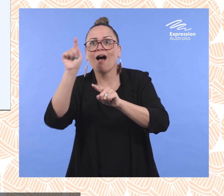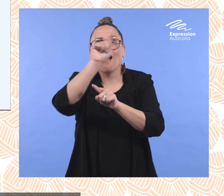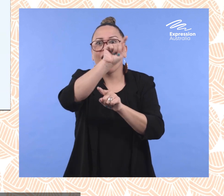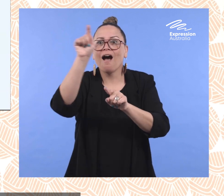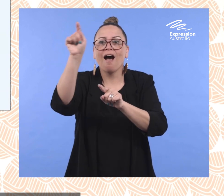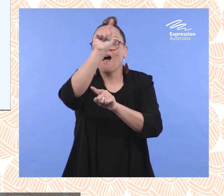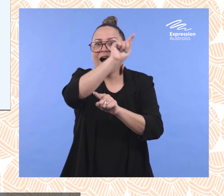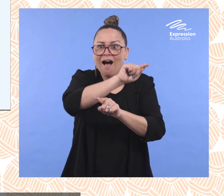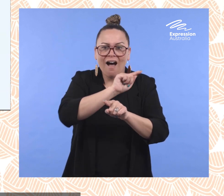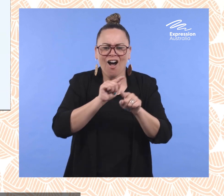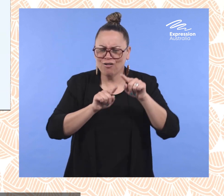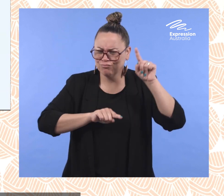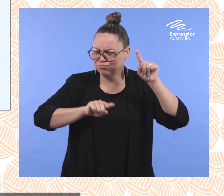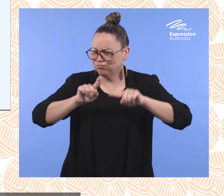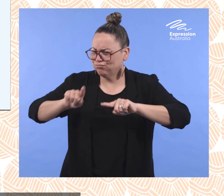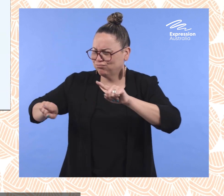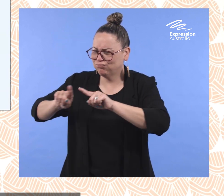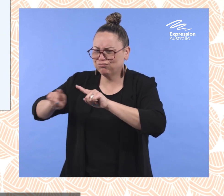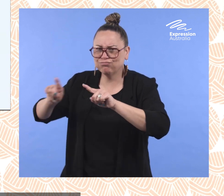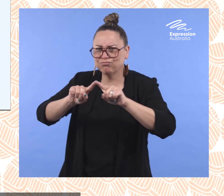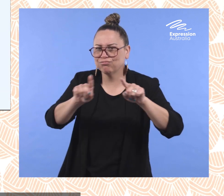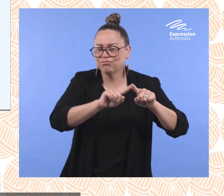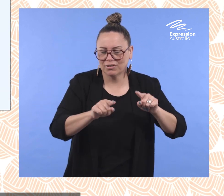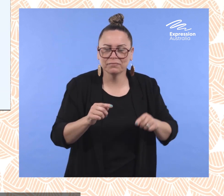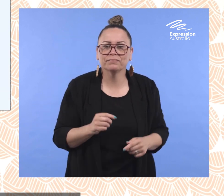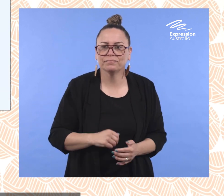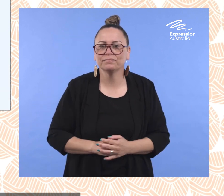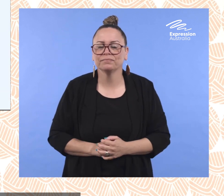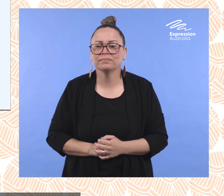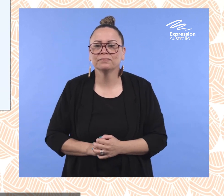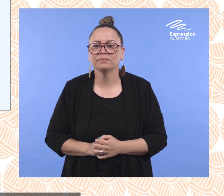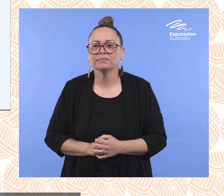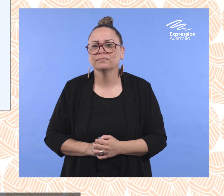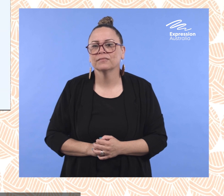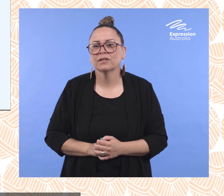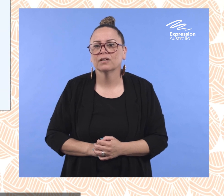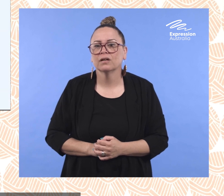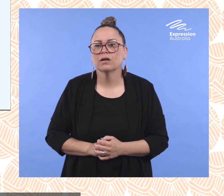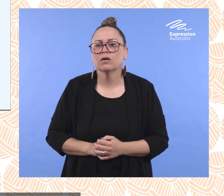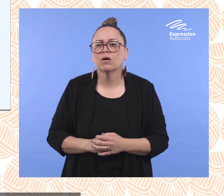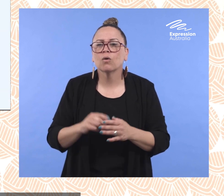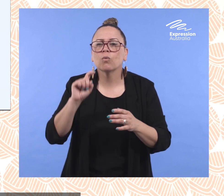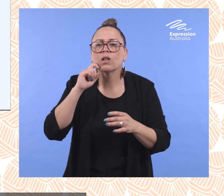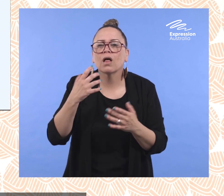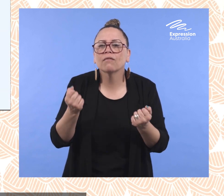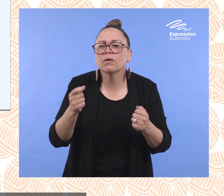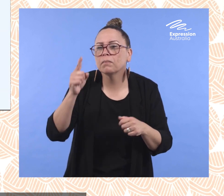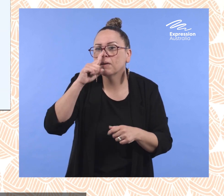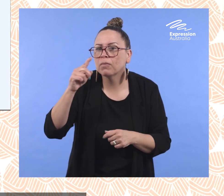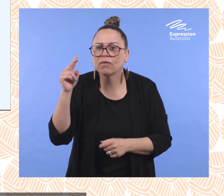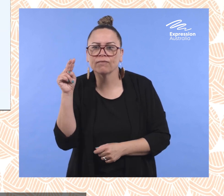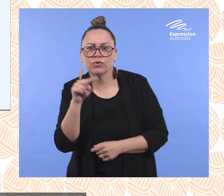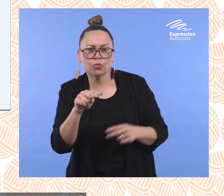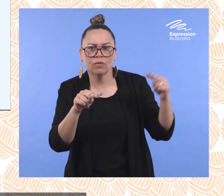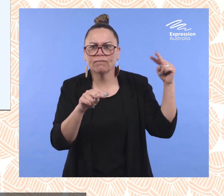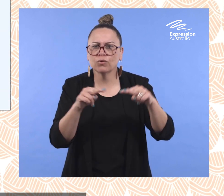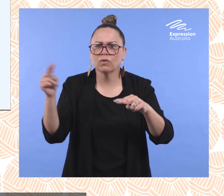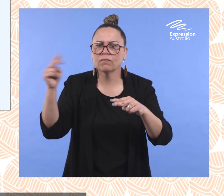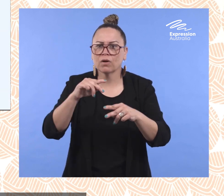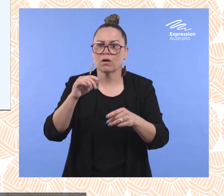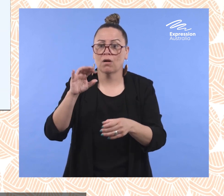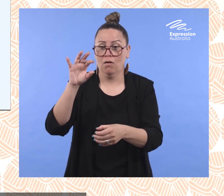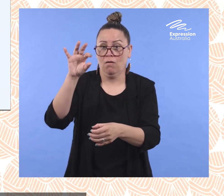And of course, viewpoints there'll be diversity in viewpoints about the voice in the